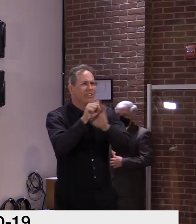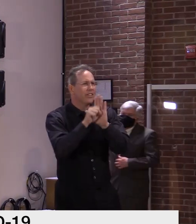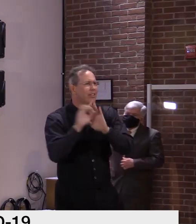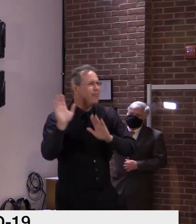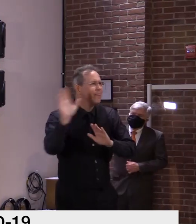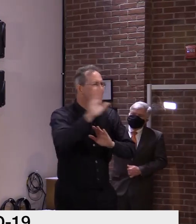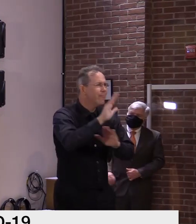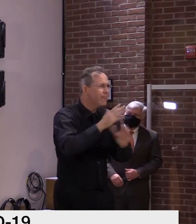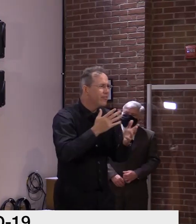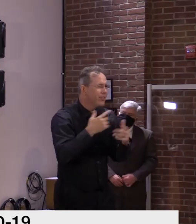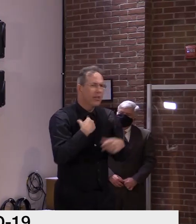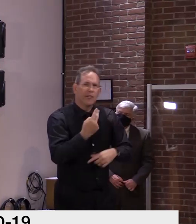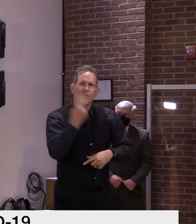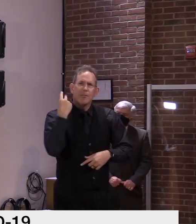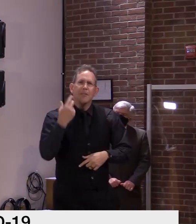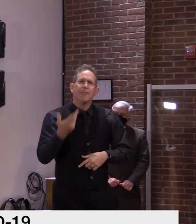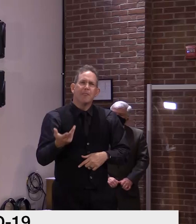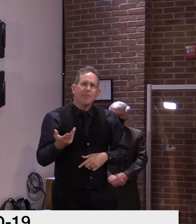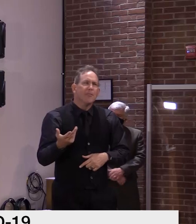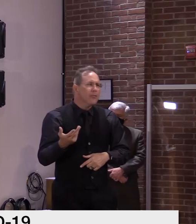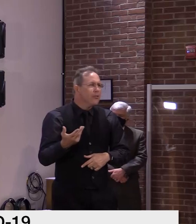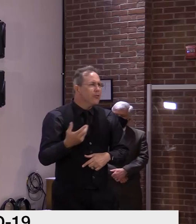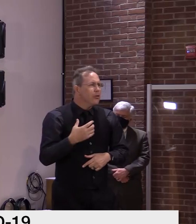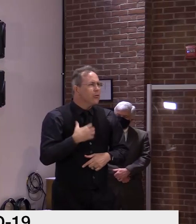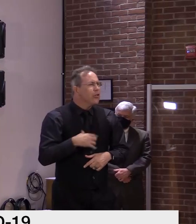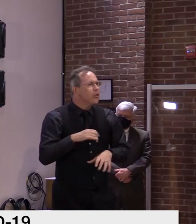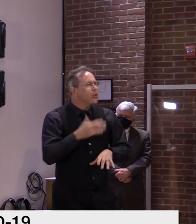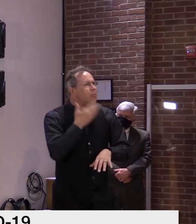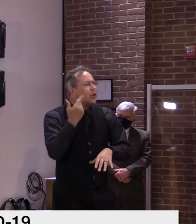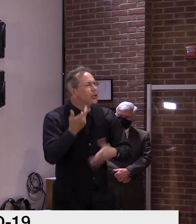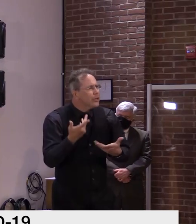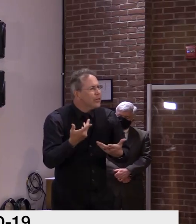But I think we've done okay.